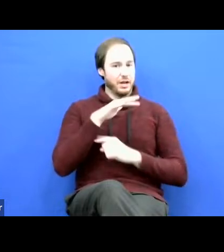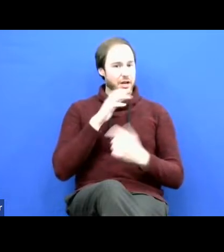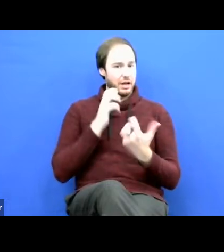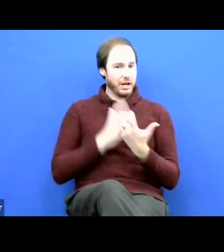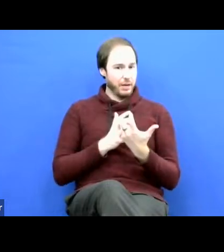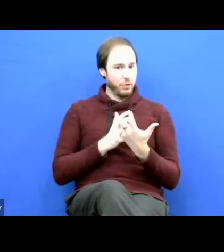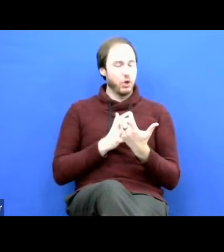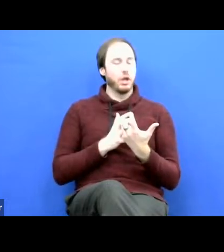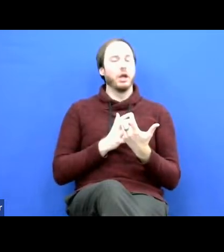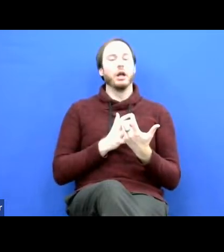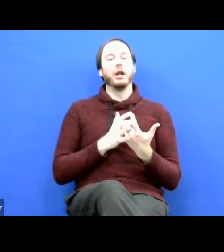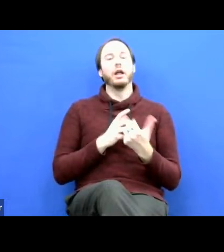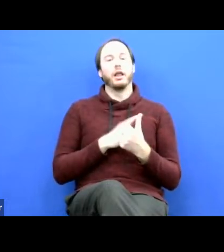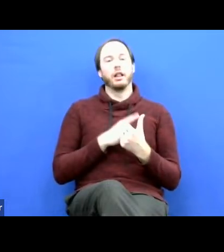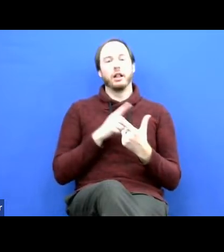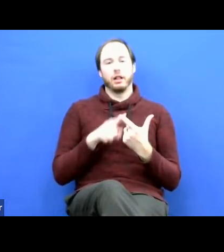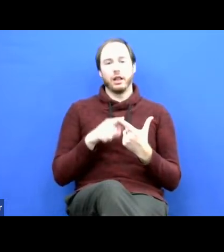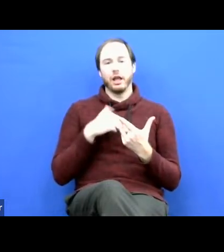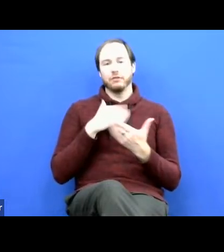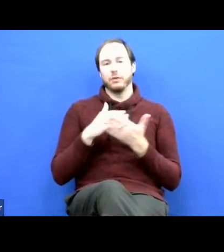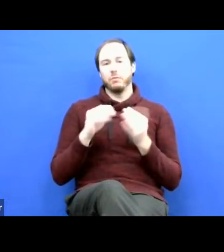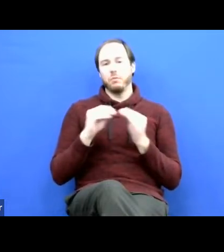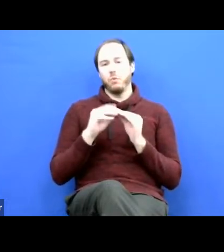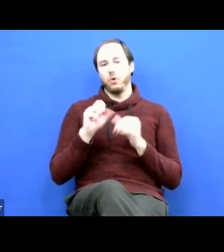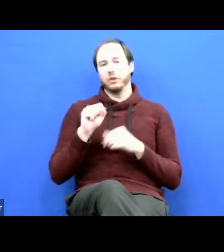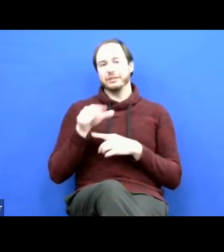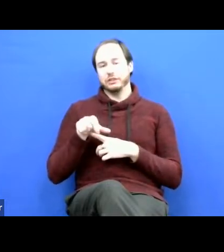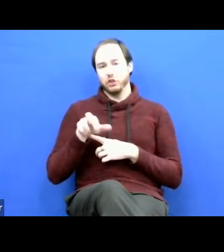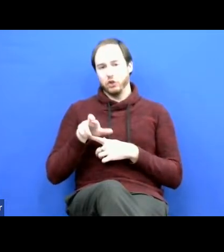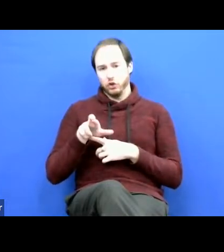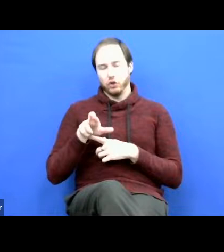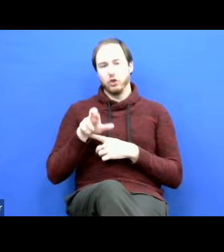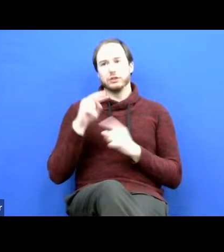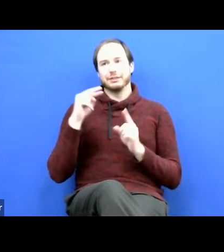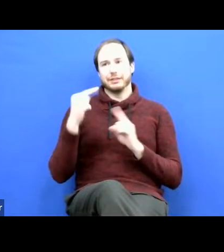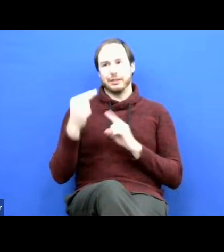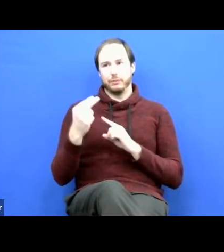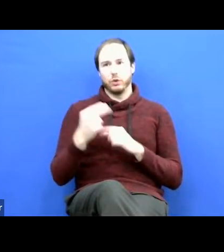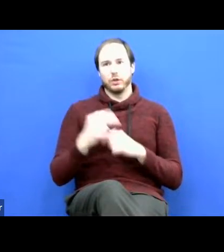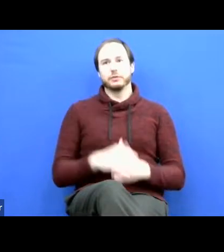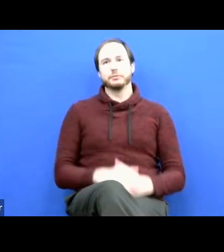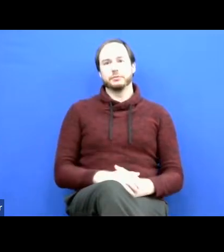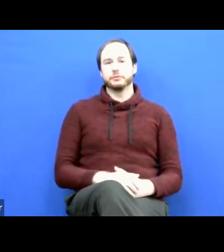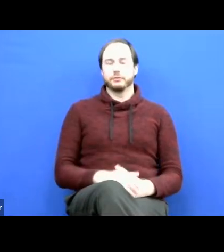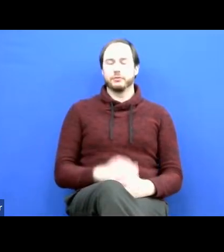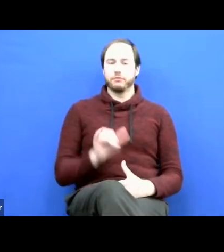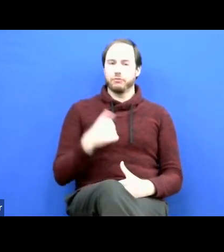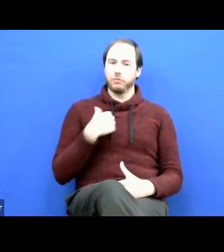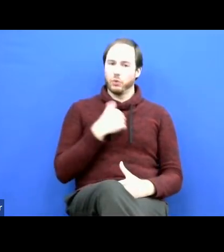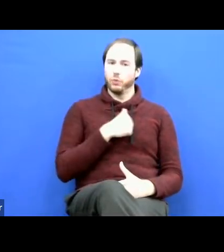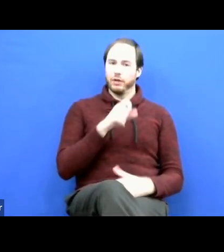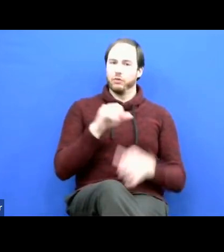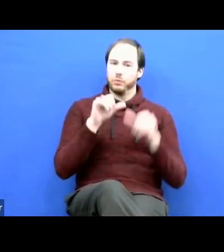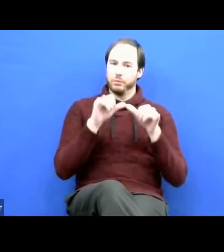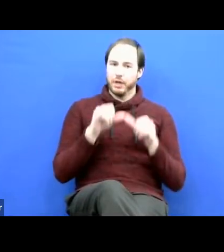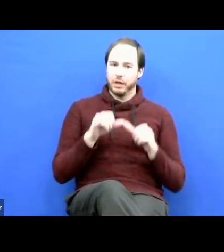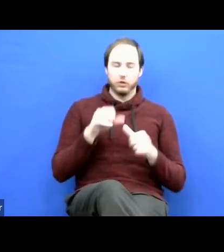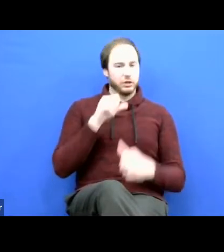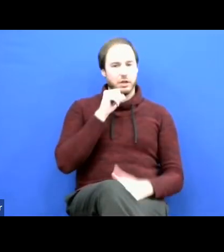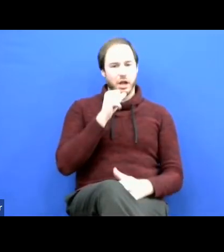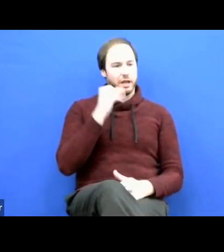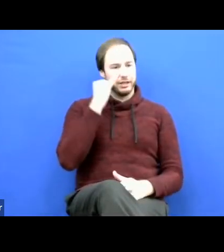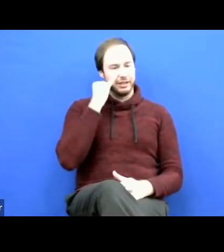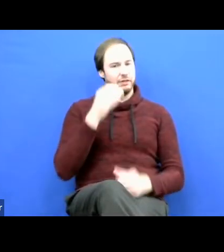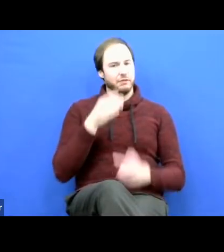of aspects that we have to look at from a seeker standpoint. And so that's what we have to measure it on, not whether